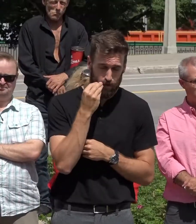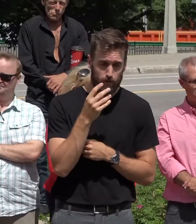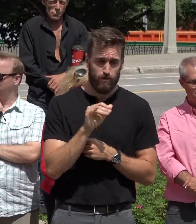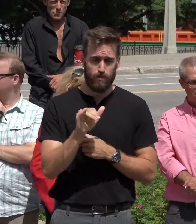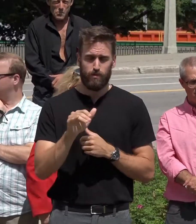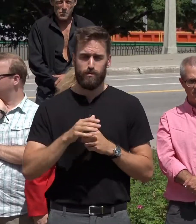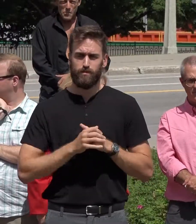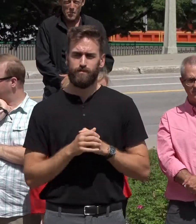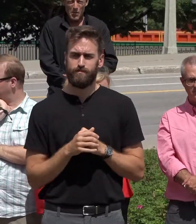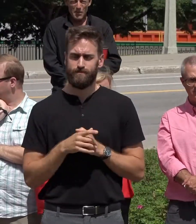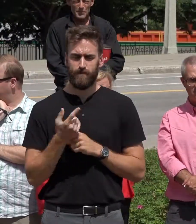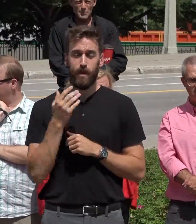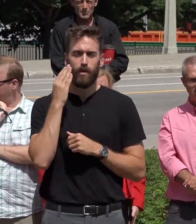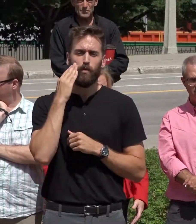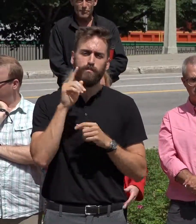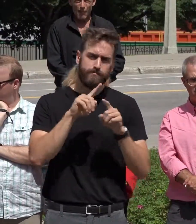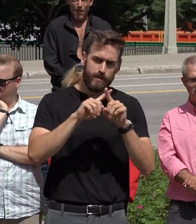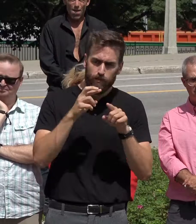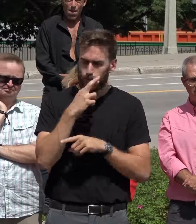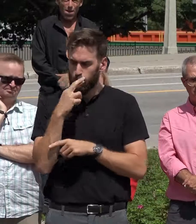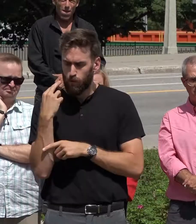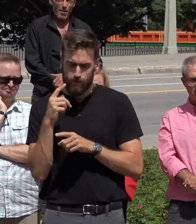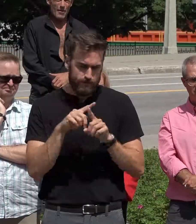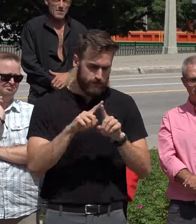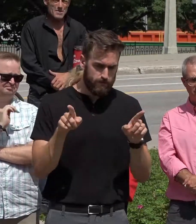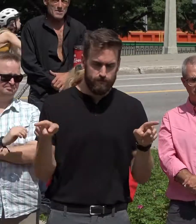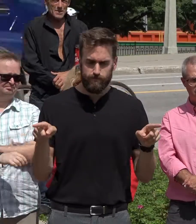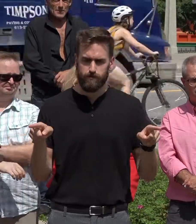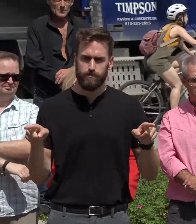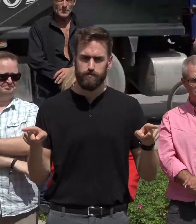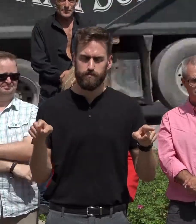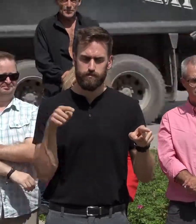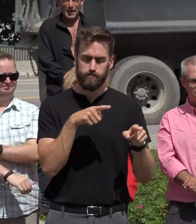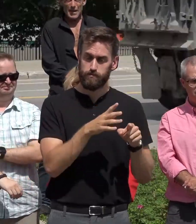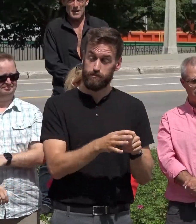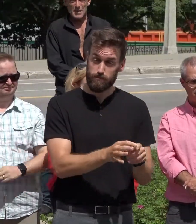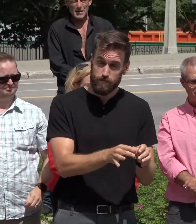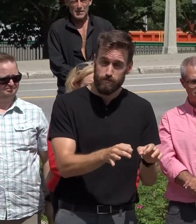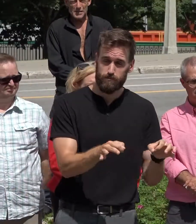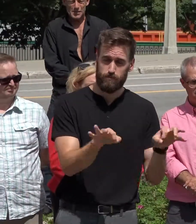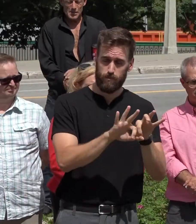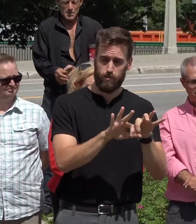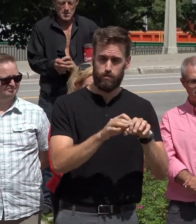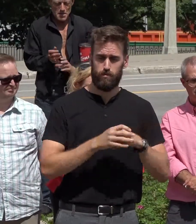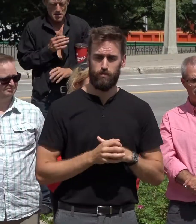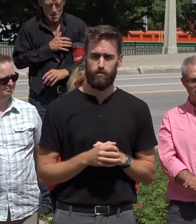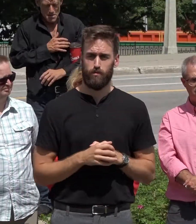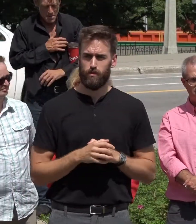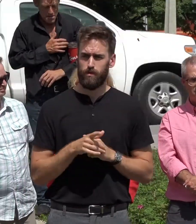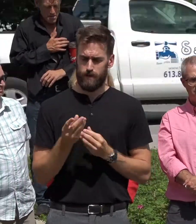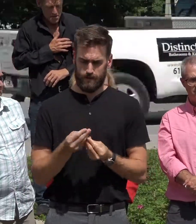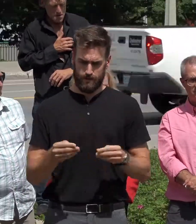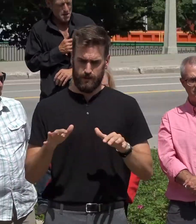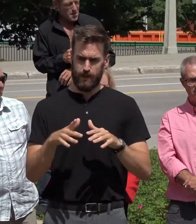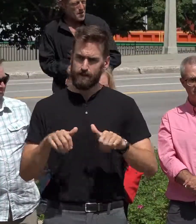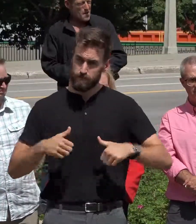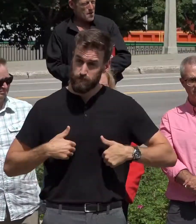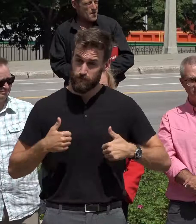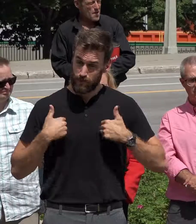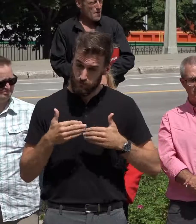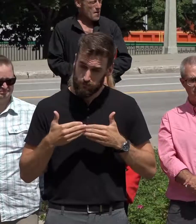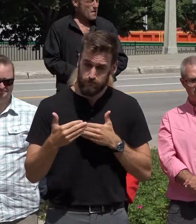It's different than a rose, a hybrid rose, but it is very important. Our land cannot live without